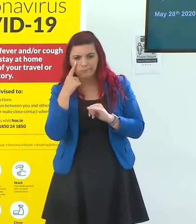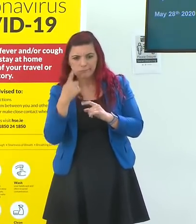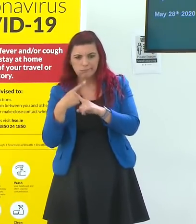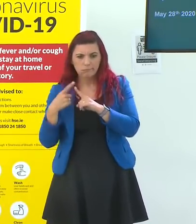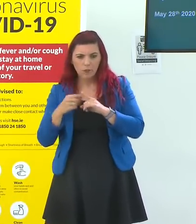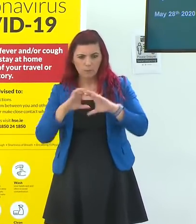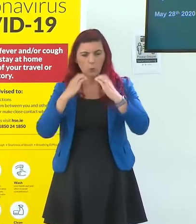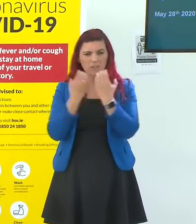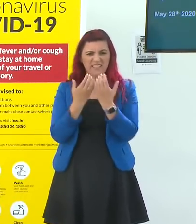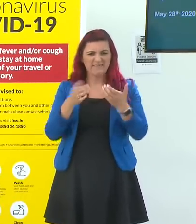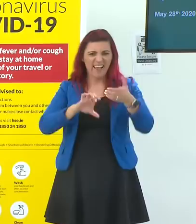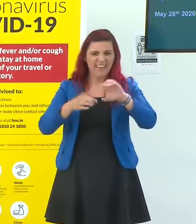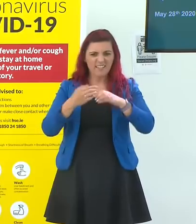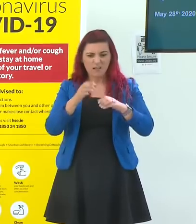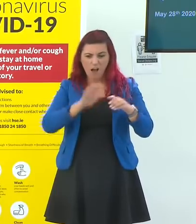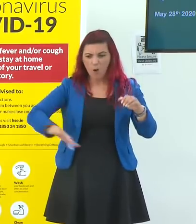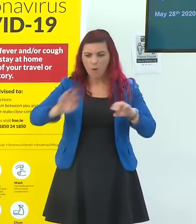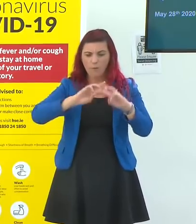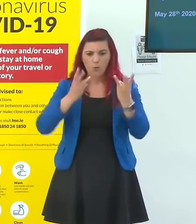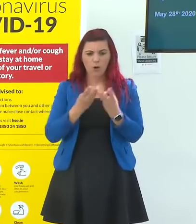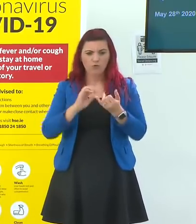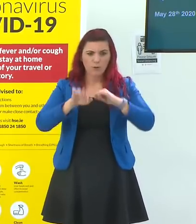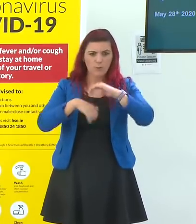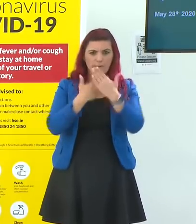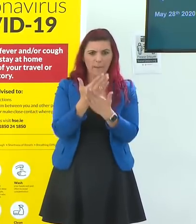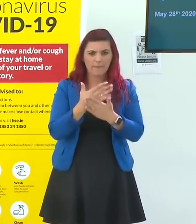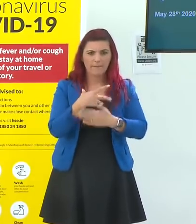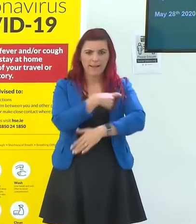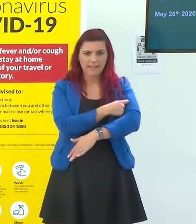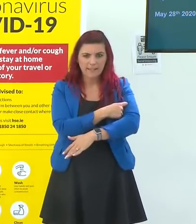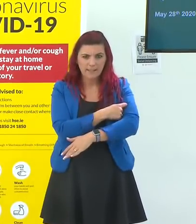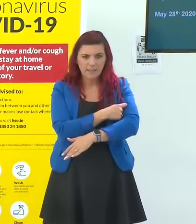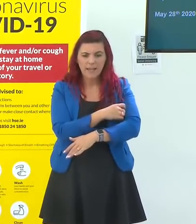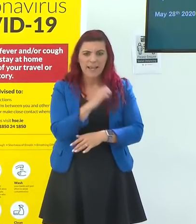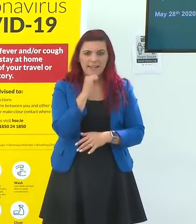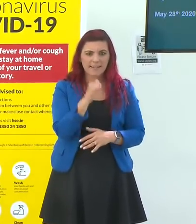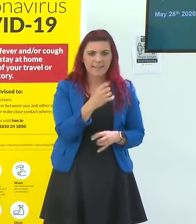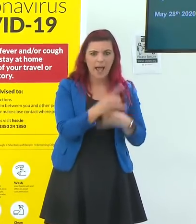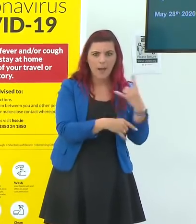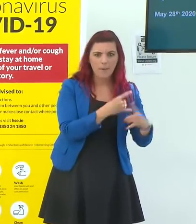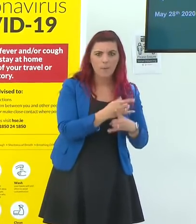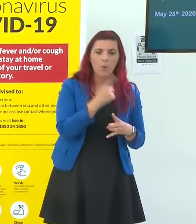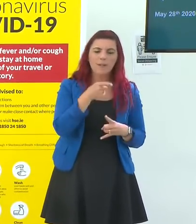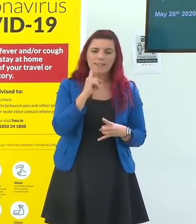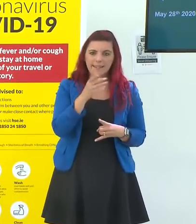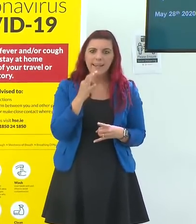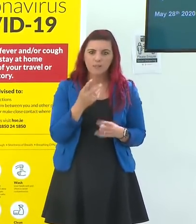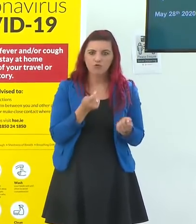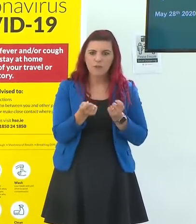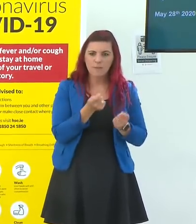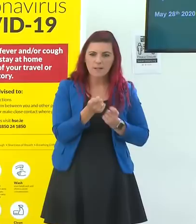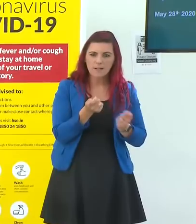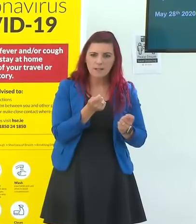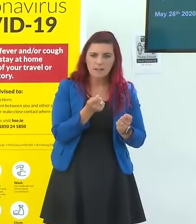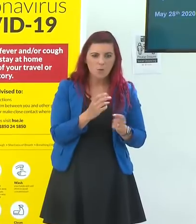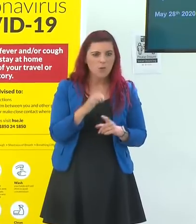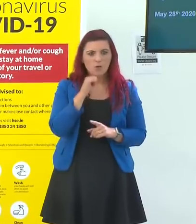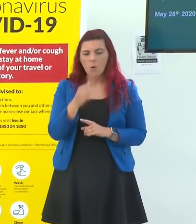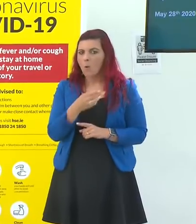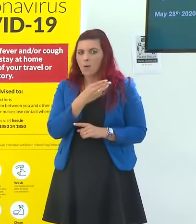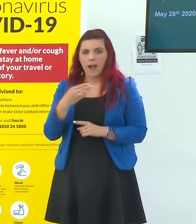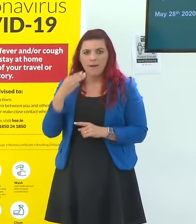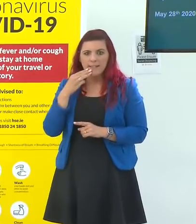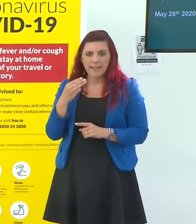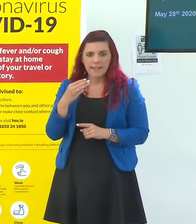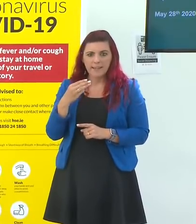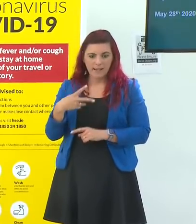put into developing a vaccine. It didn't materialise. Fortunately, a treatment materialised. So there is no guarantee that an effective vaccine, which